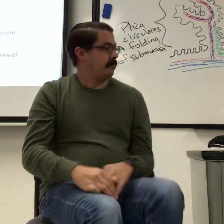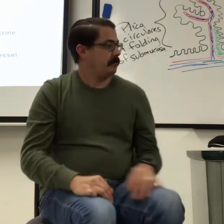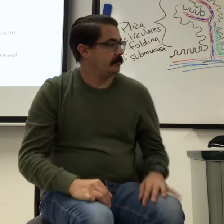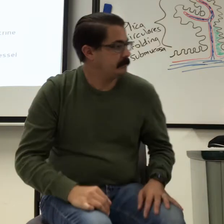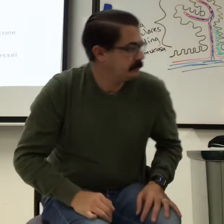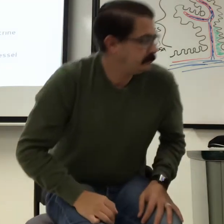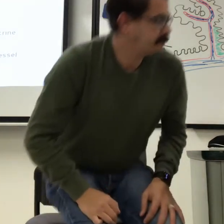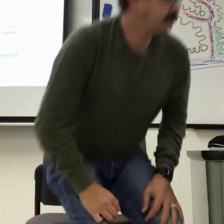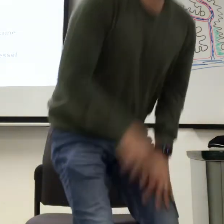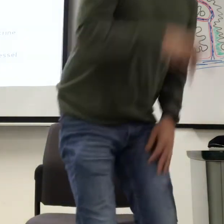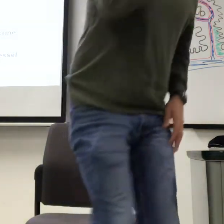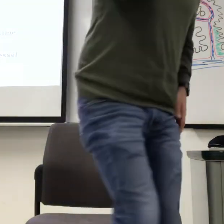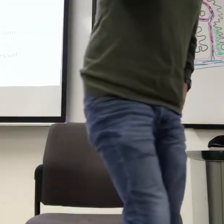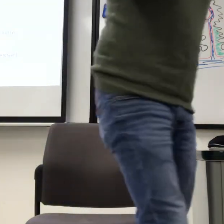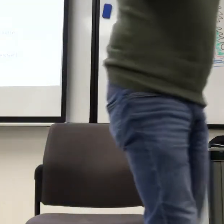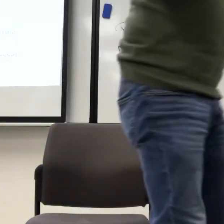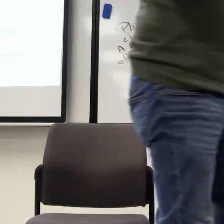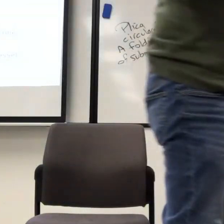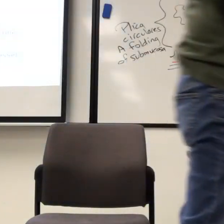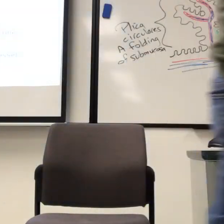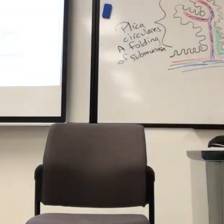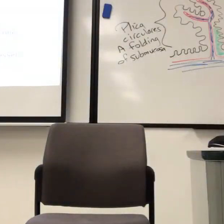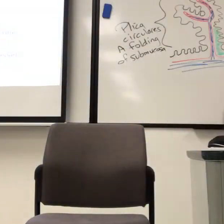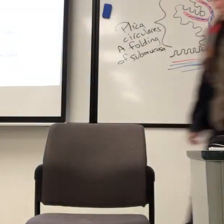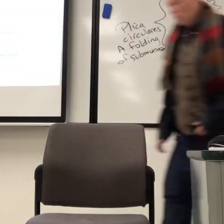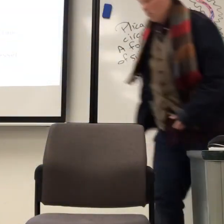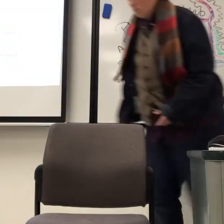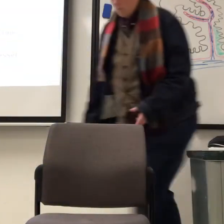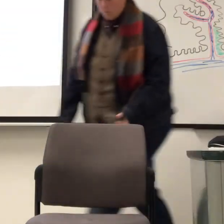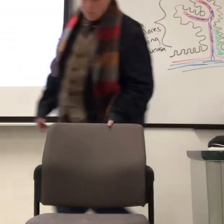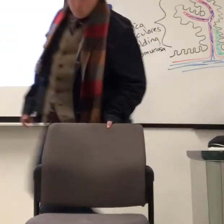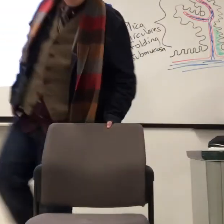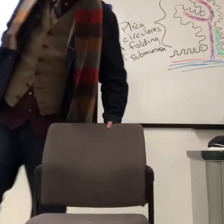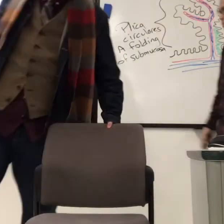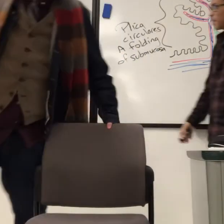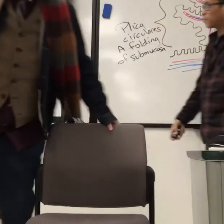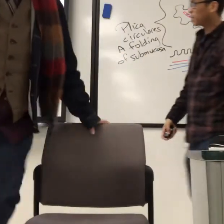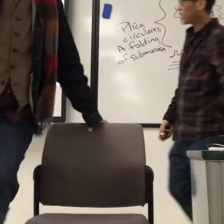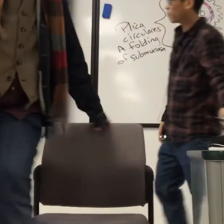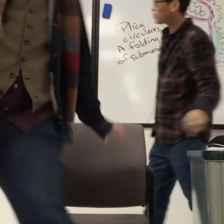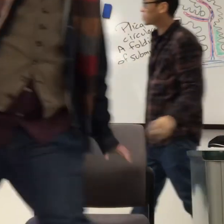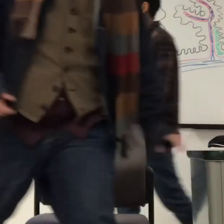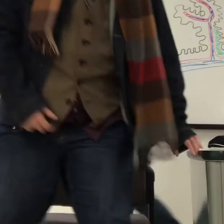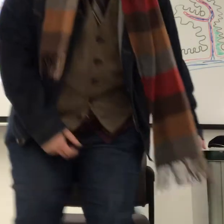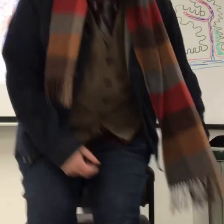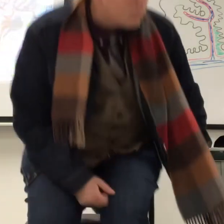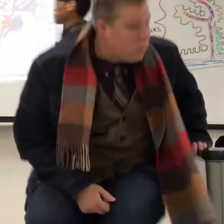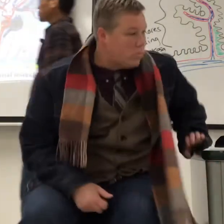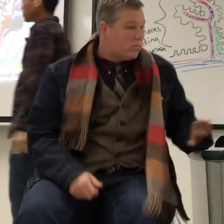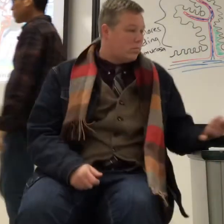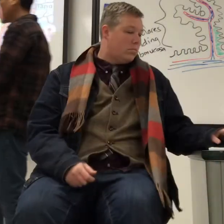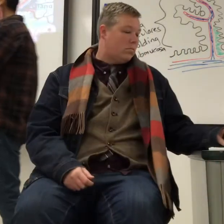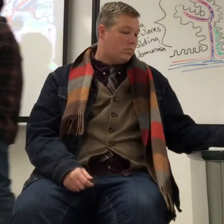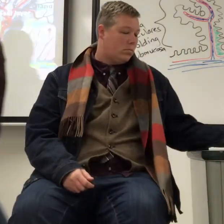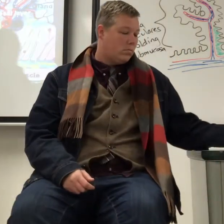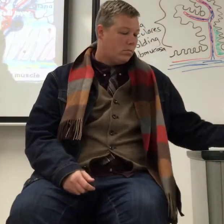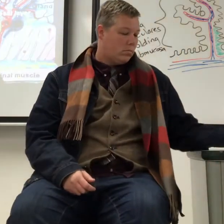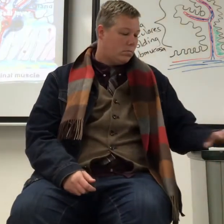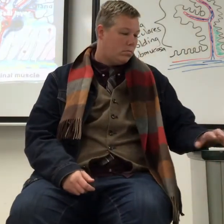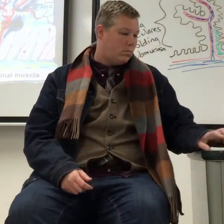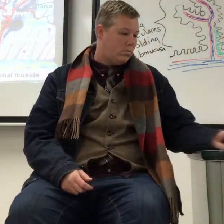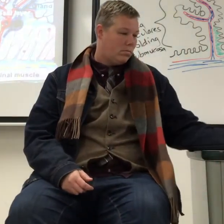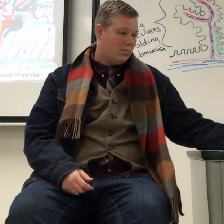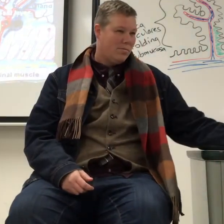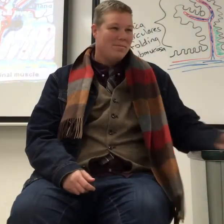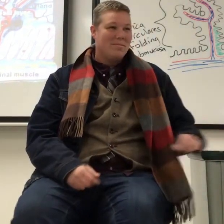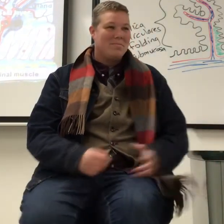Put PM, plasma membrane. So you fold at the mucosa, submucosa, and plasma membrane levels. There's a picture of the